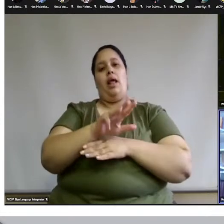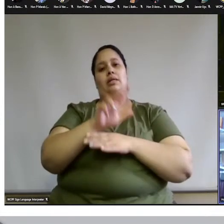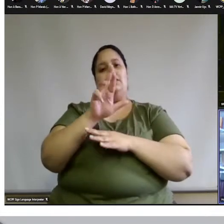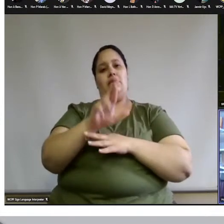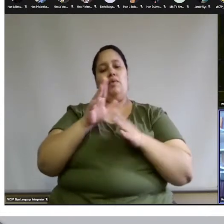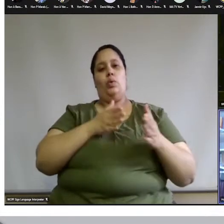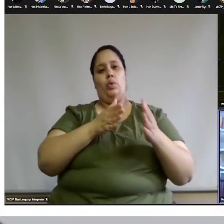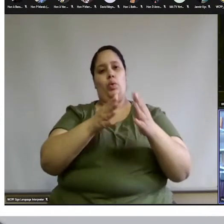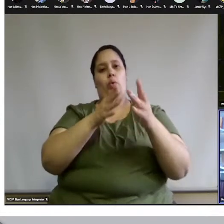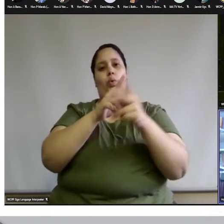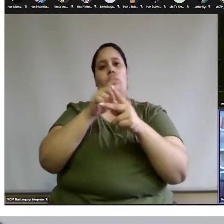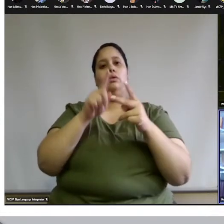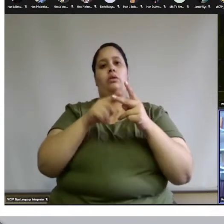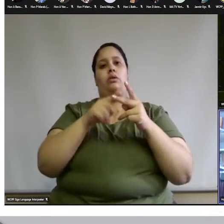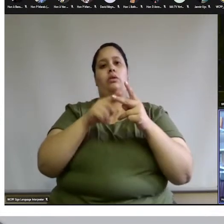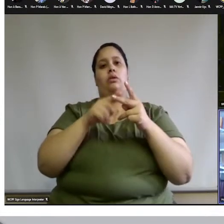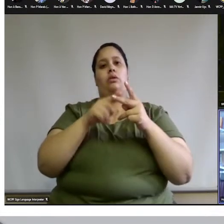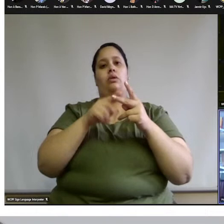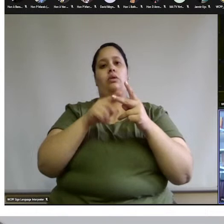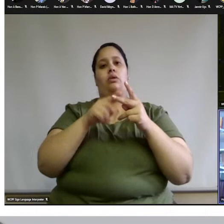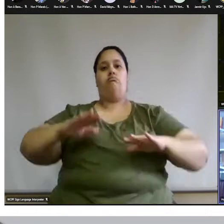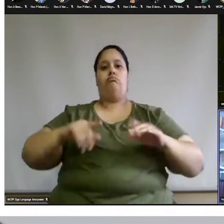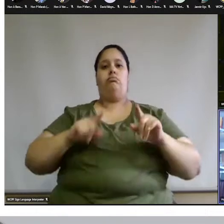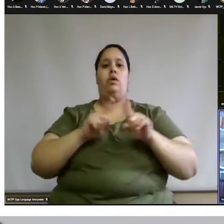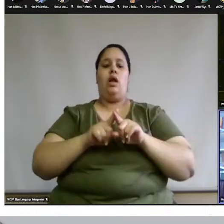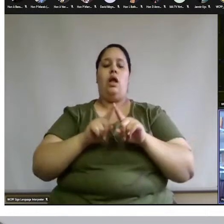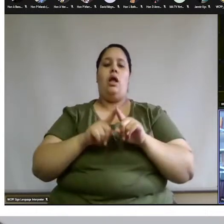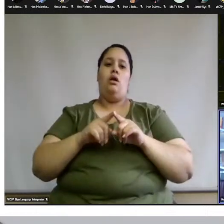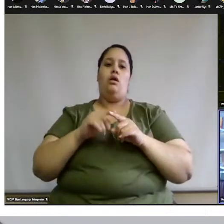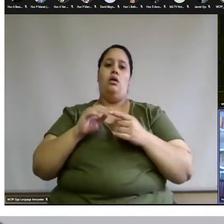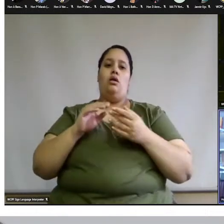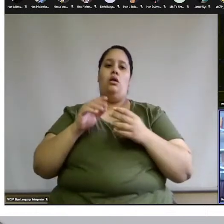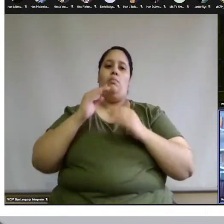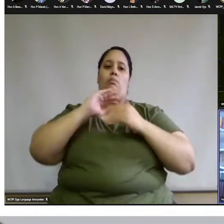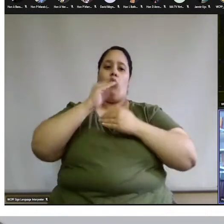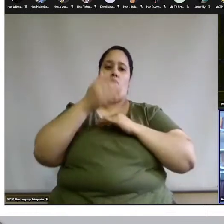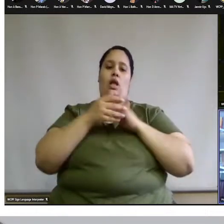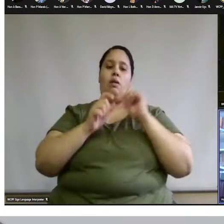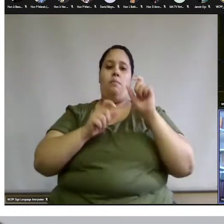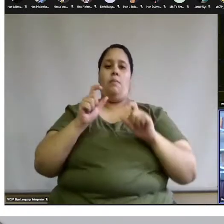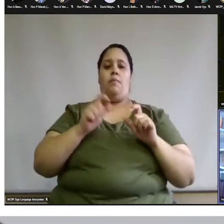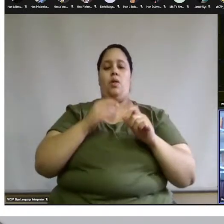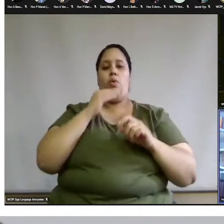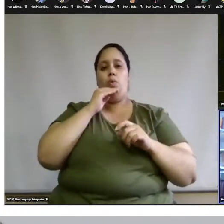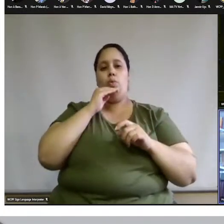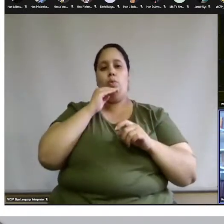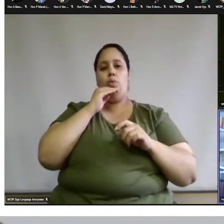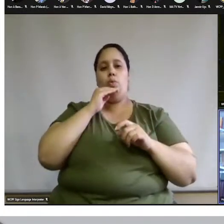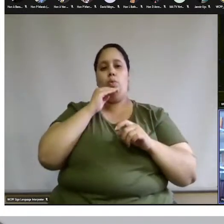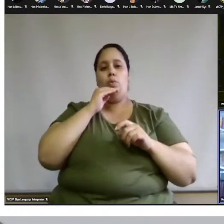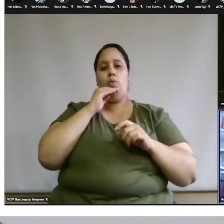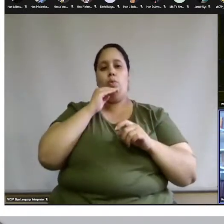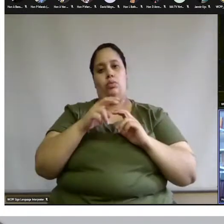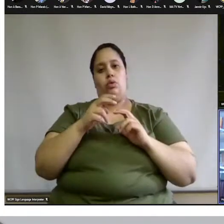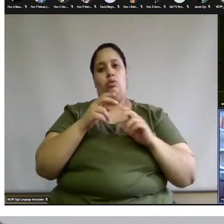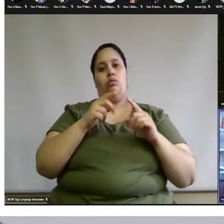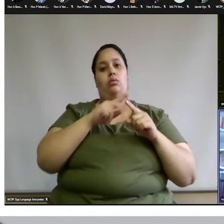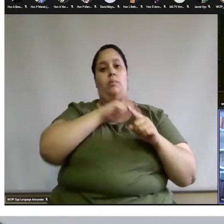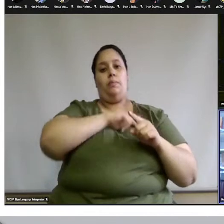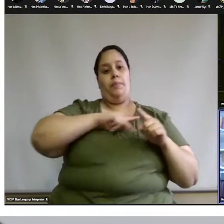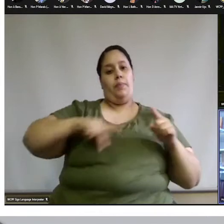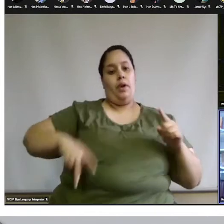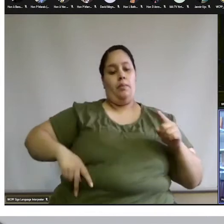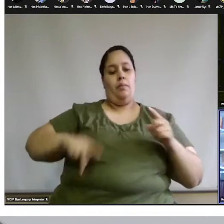and stability to the situation and protecting Western Cape commuters. Throughout the period, Minister Mitchell, Premier Windy, and National